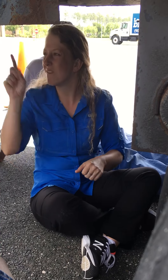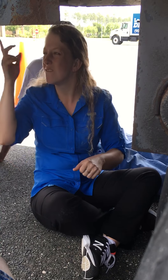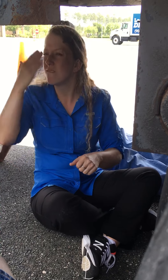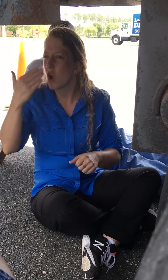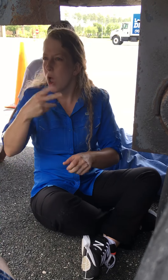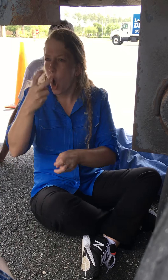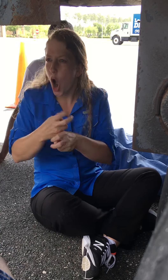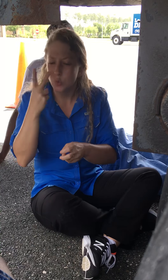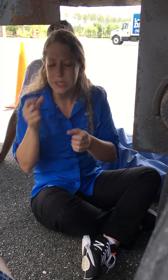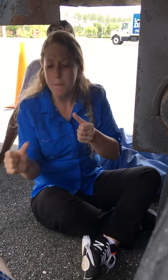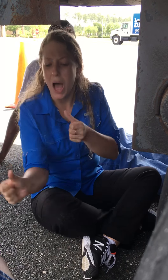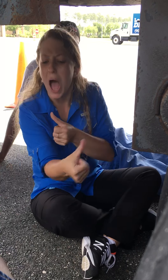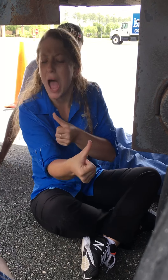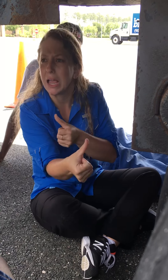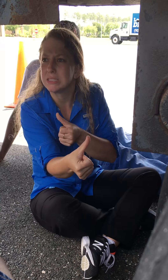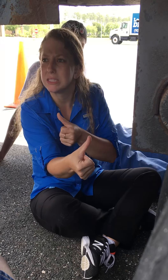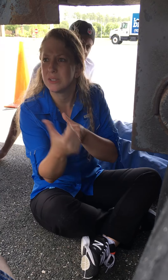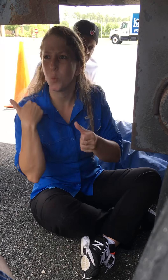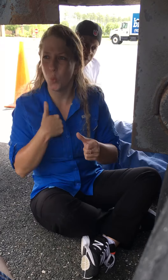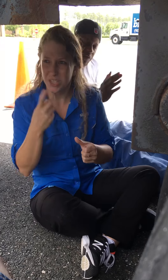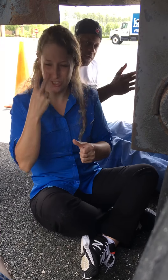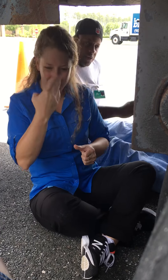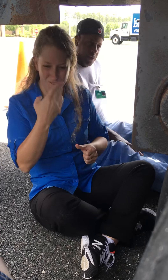But it's just like on the front. It's just in a different direction.